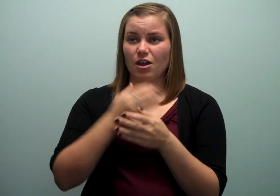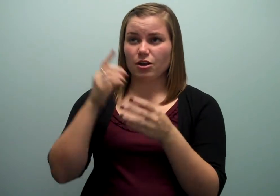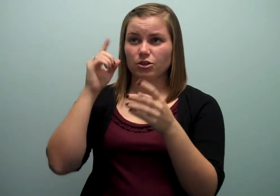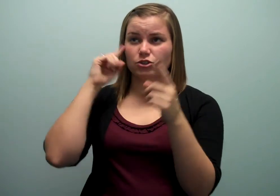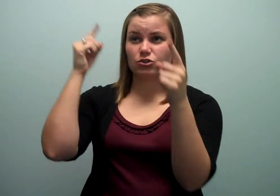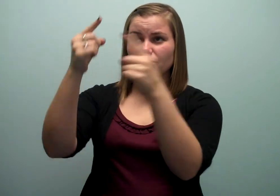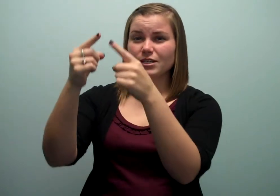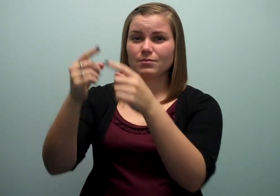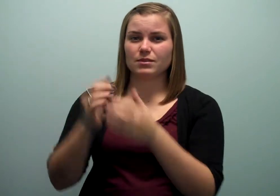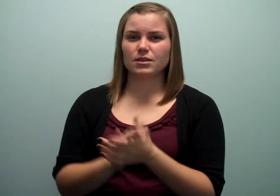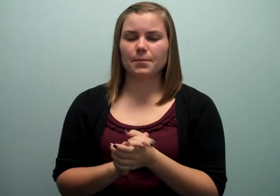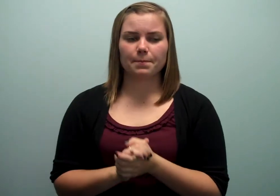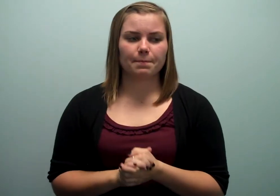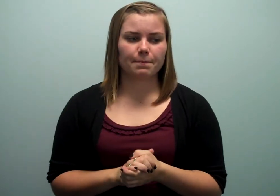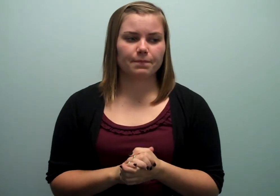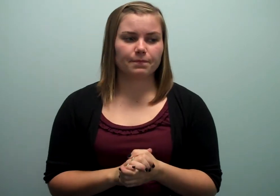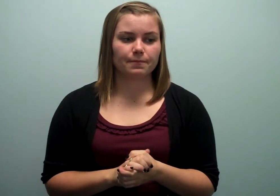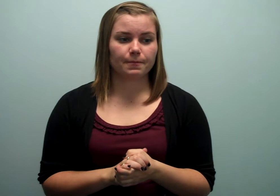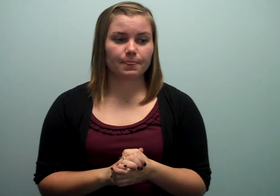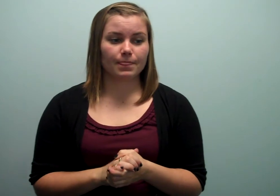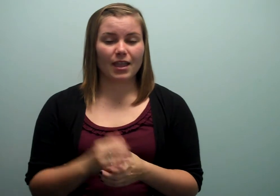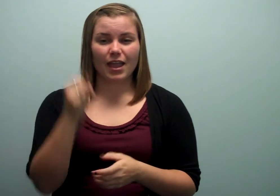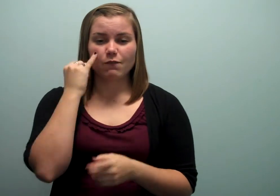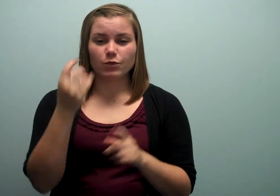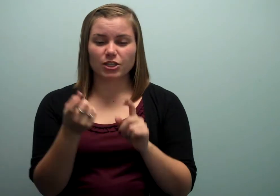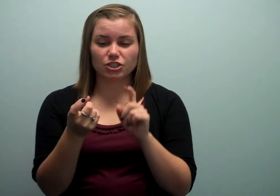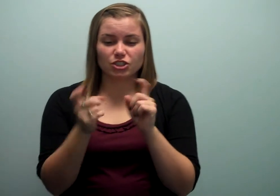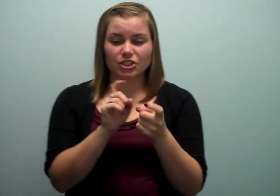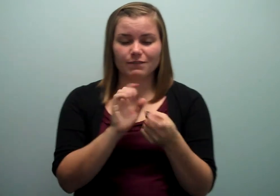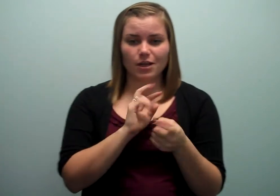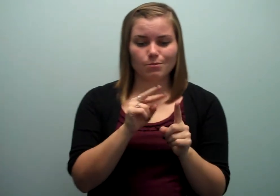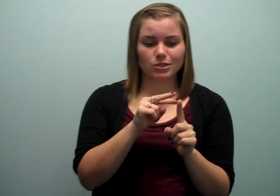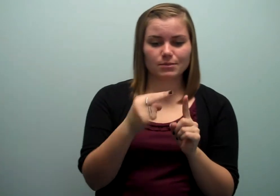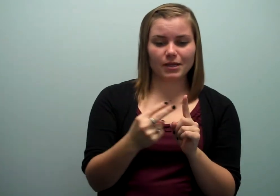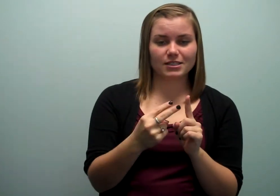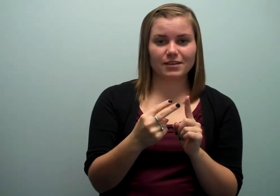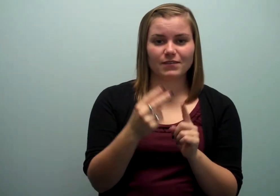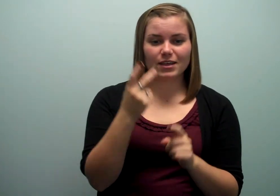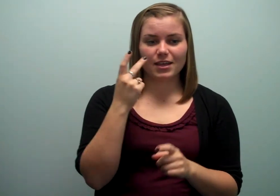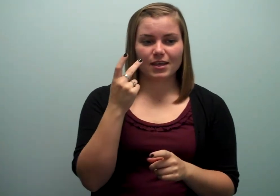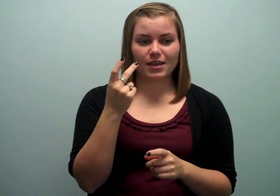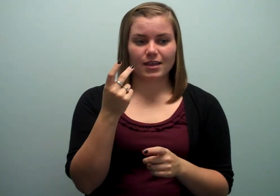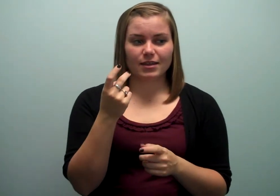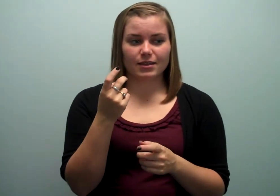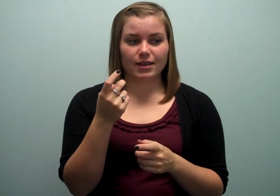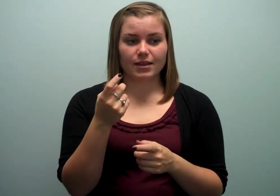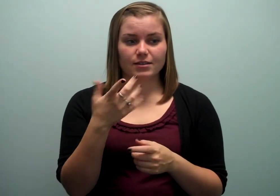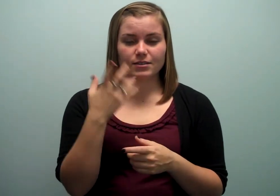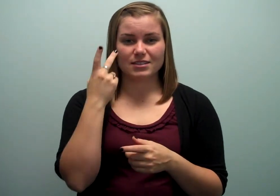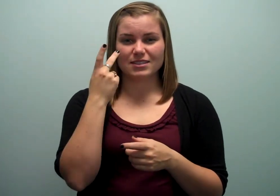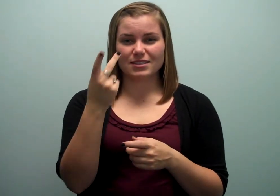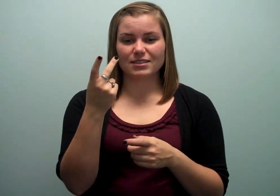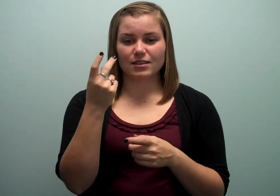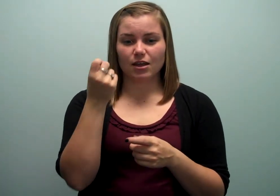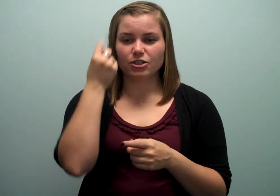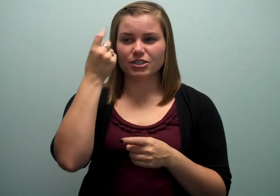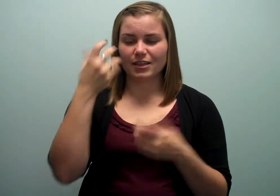alternative? If we could shift our perspective and see fear instead as an ally that's telling